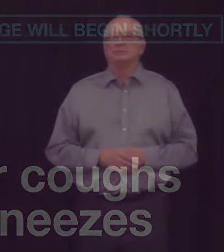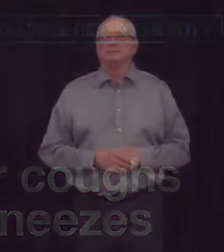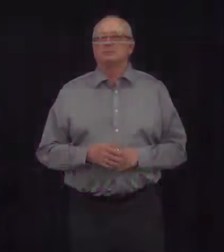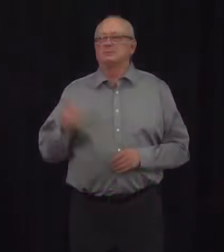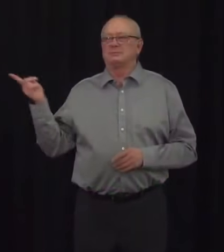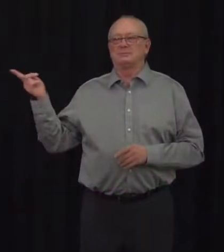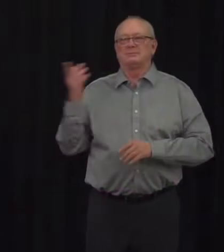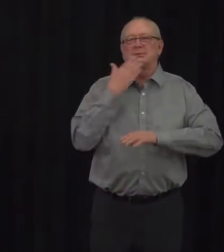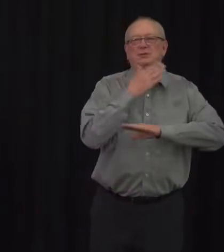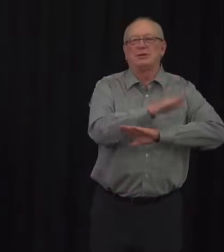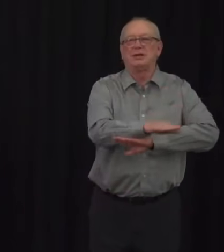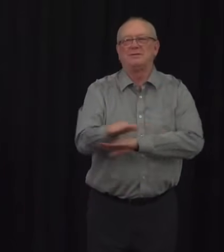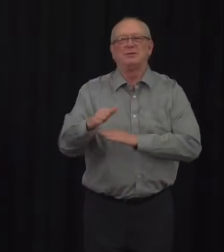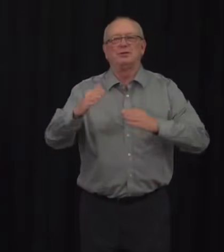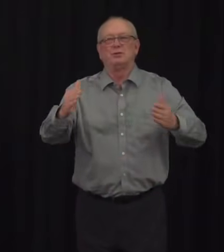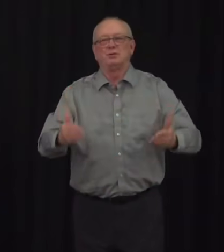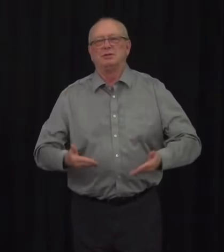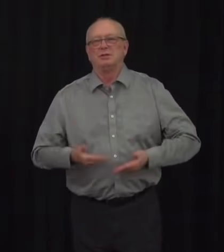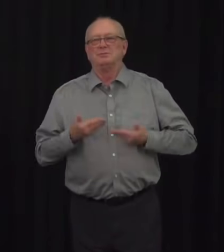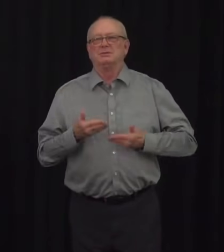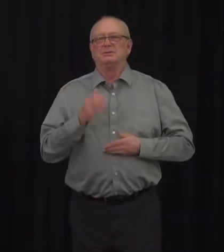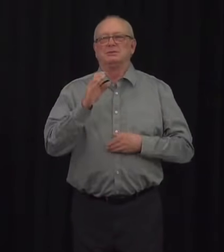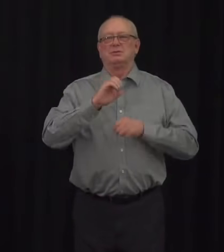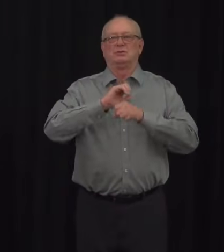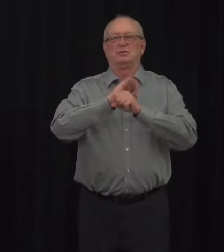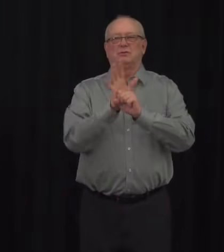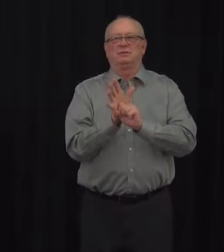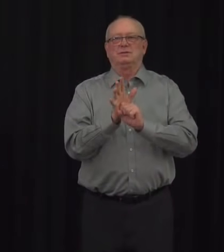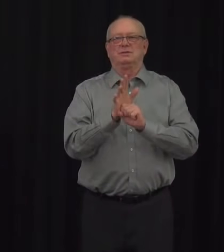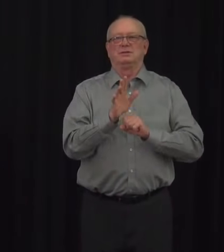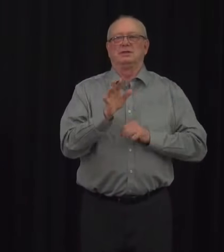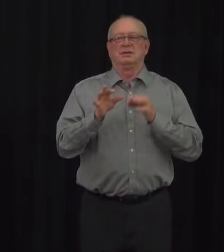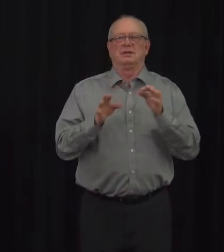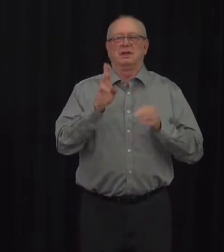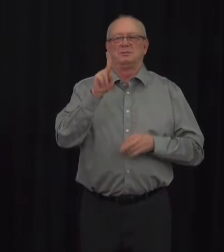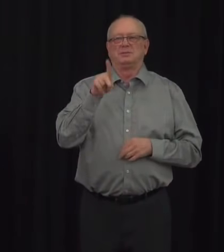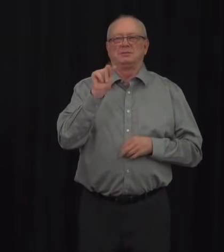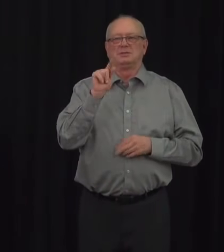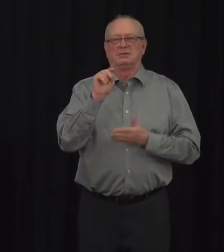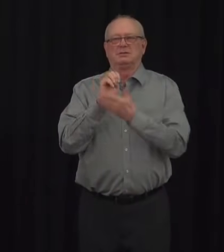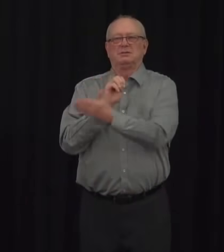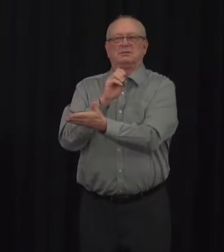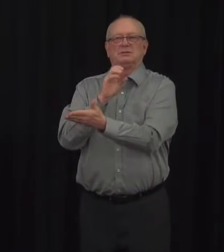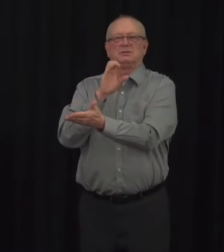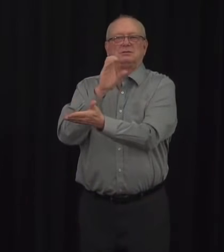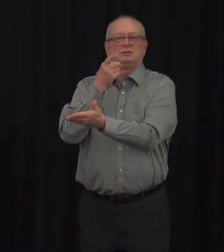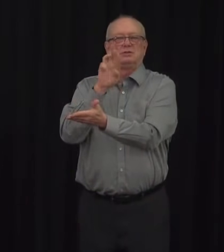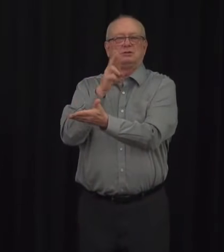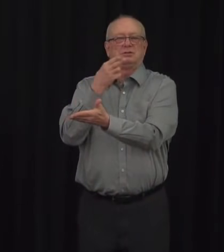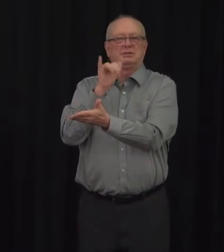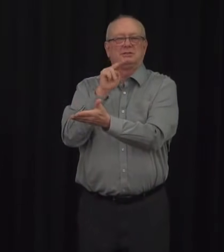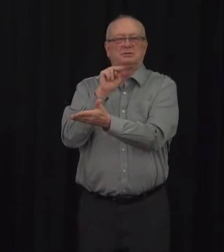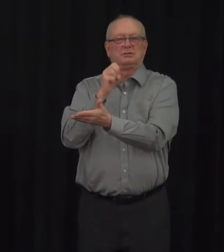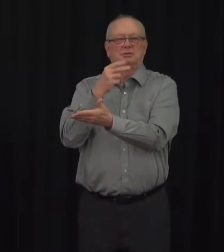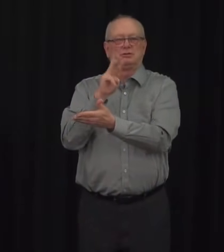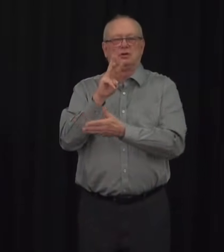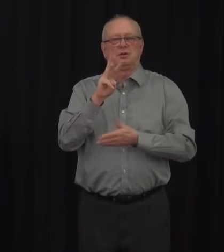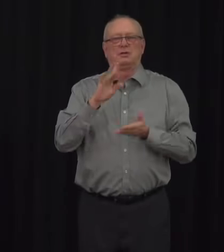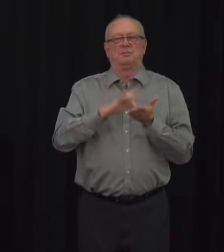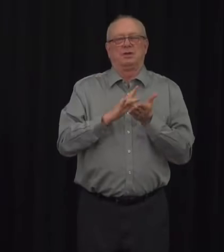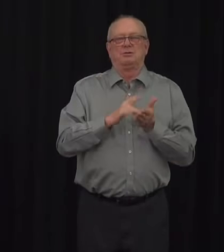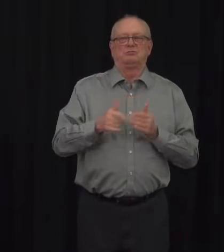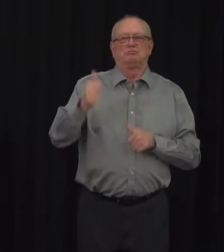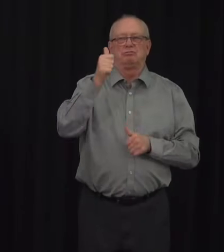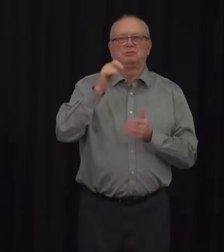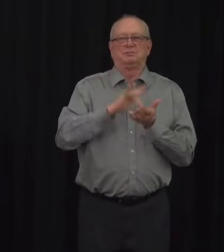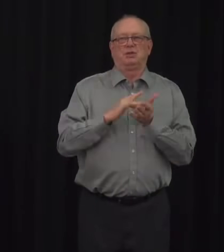afternoon, everyone. Welcome to today's update on COVID-19 in Alberta with Chief Medical Officer of Health, Dr. Dina Hinshaw. Dr. Hinshaw